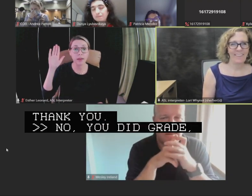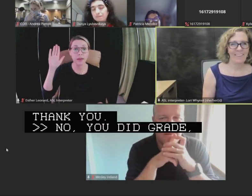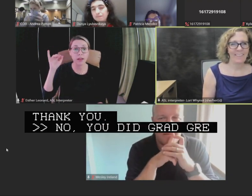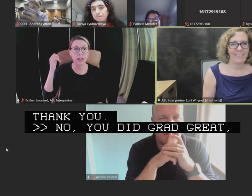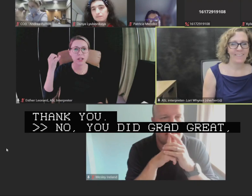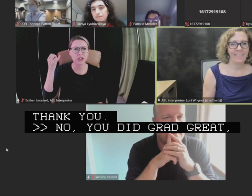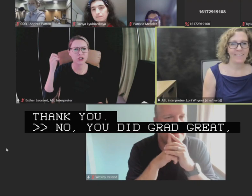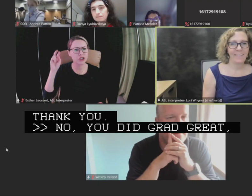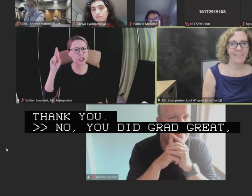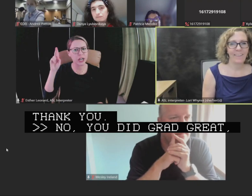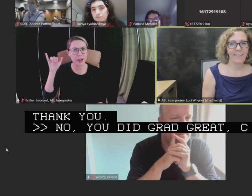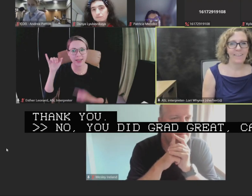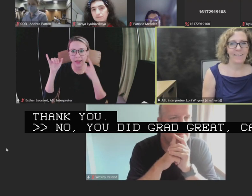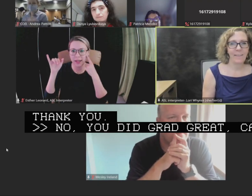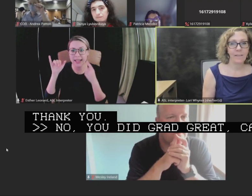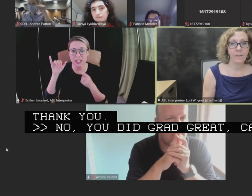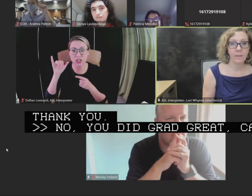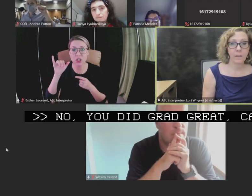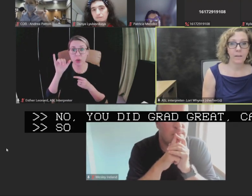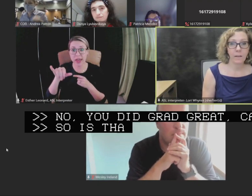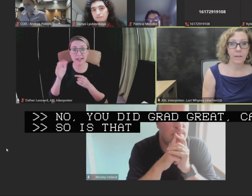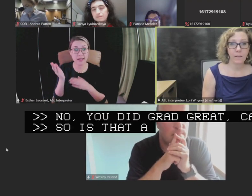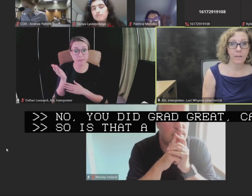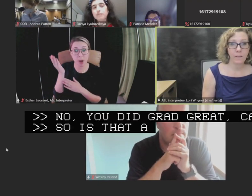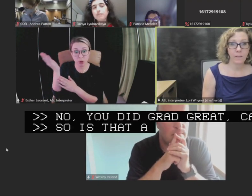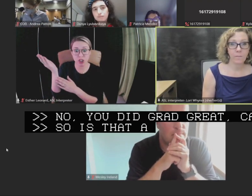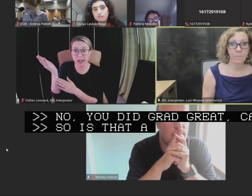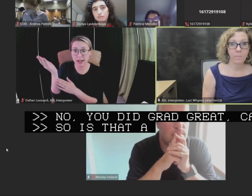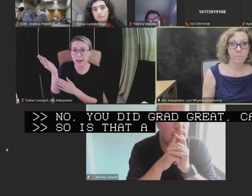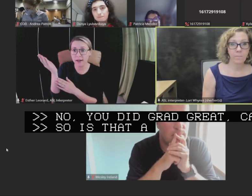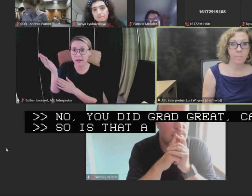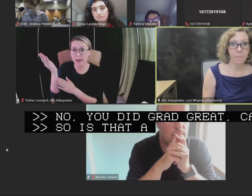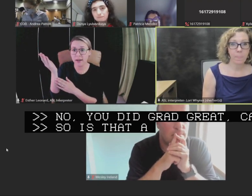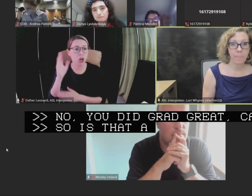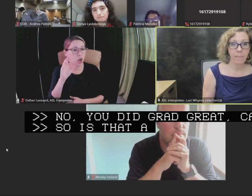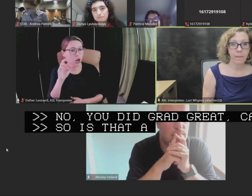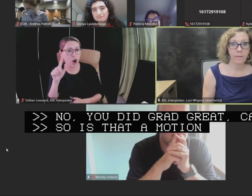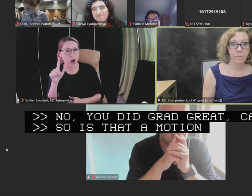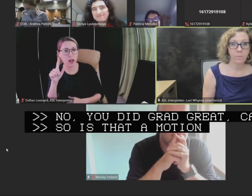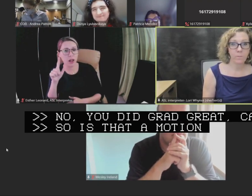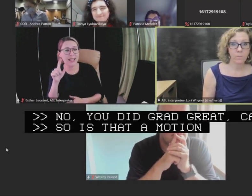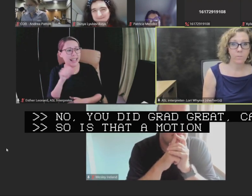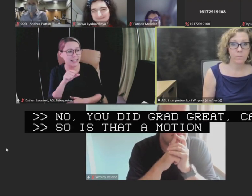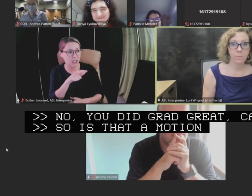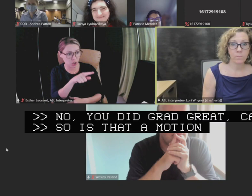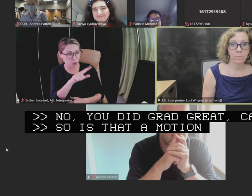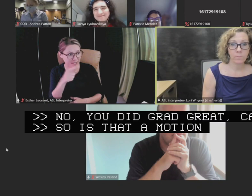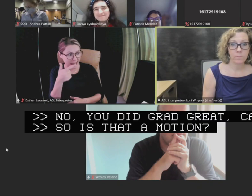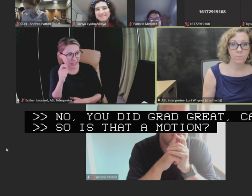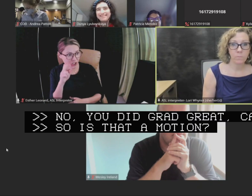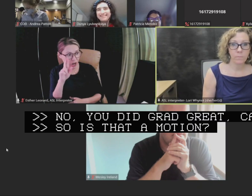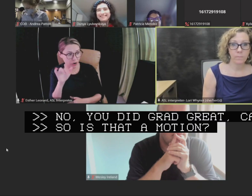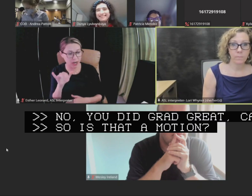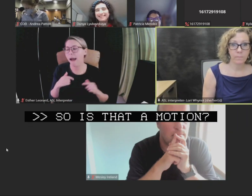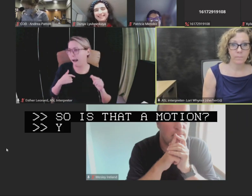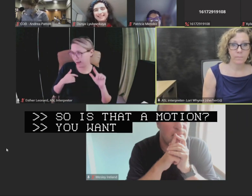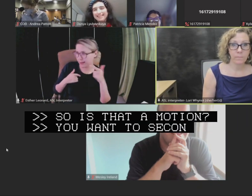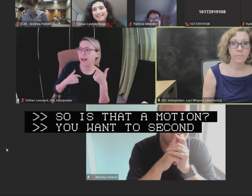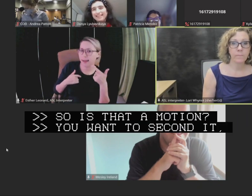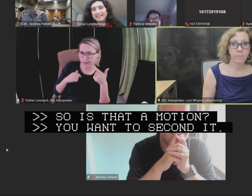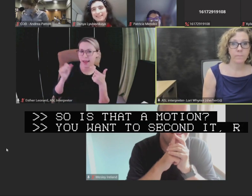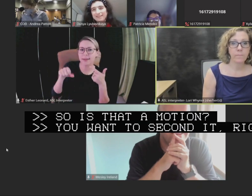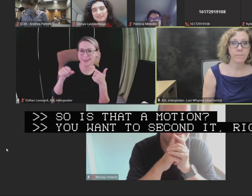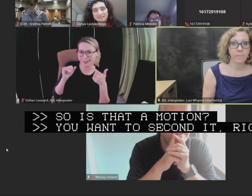So is that the motion? That's yeah. On the... So you want to second it, Jerry, right? I'll second it, yes. This is